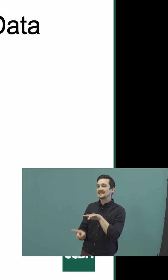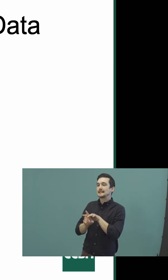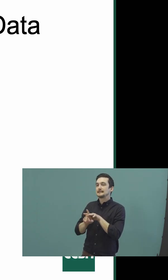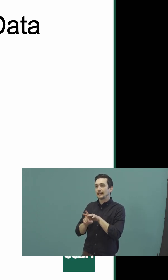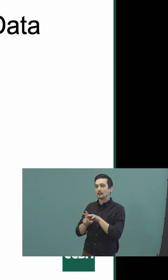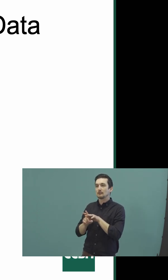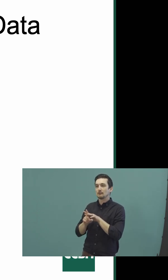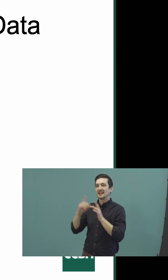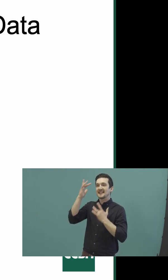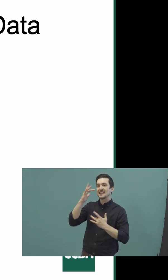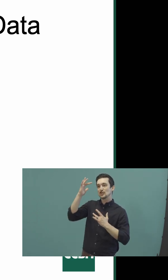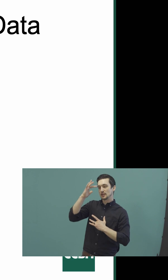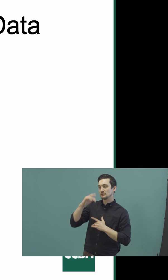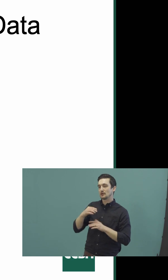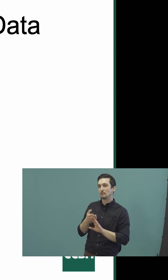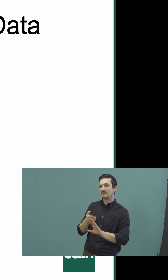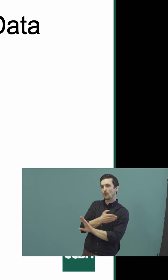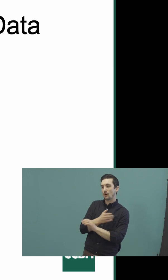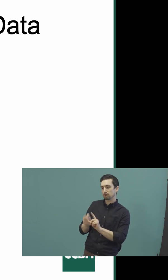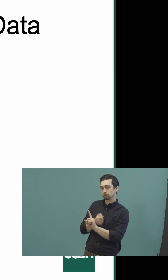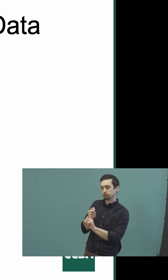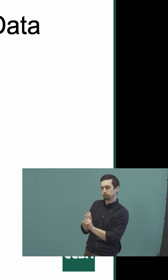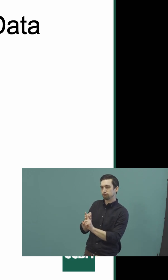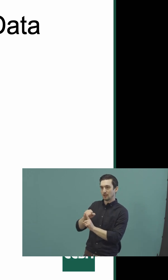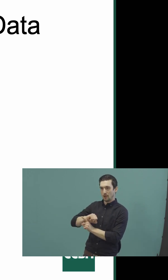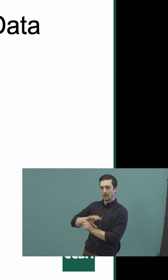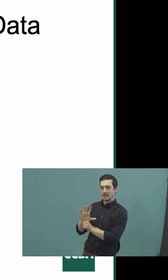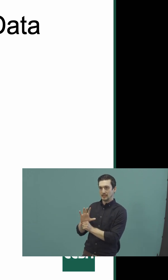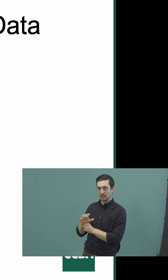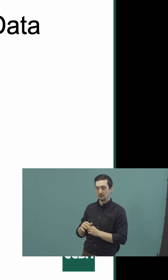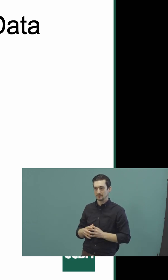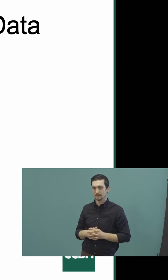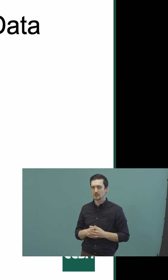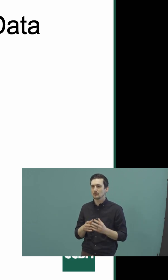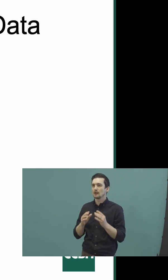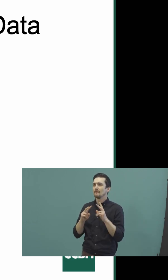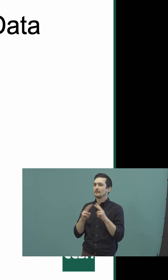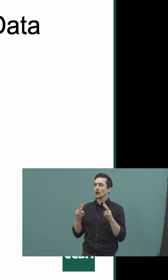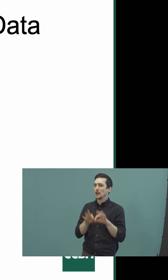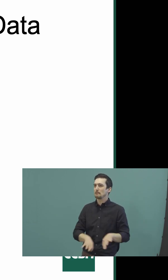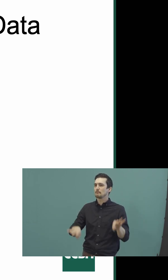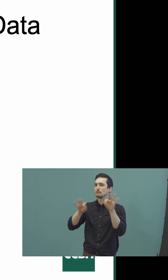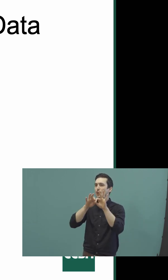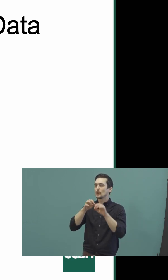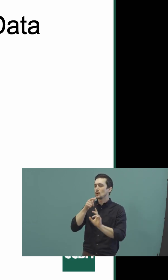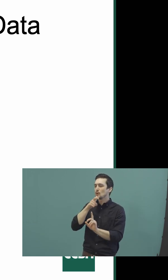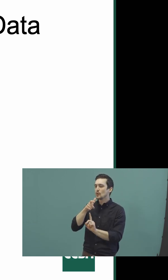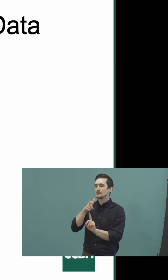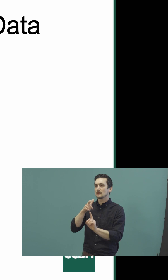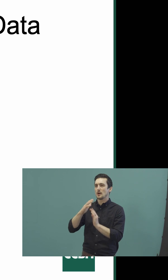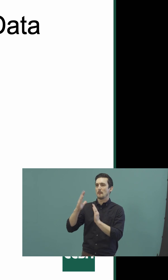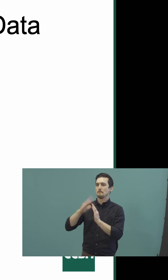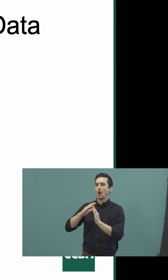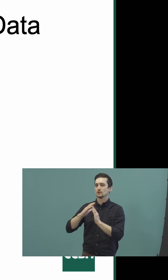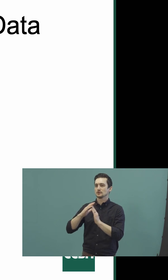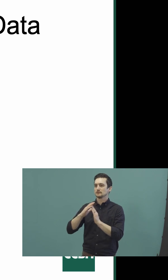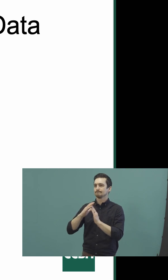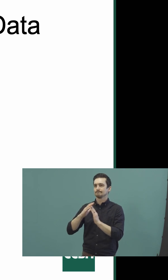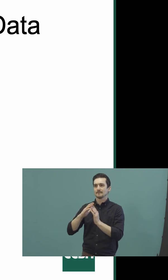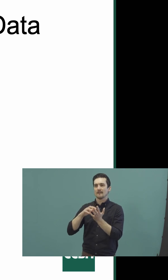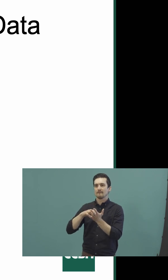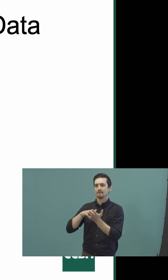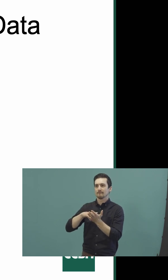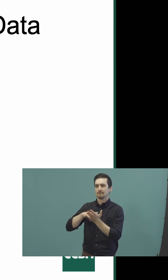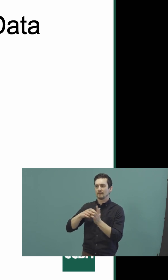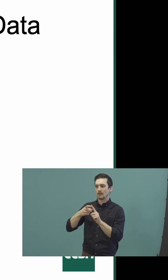on our case interviews, and this is really important to think about who is most affected by this. And again, this is